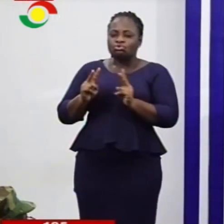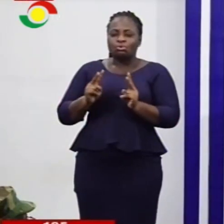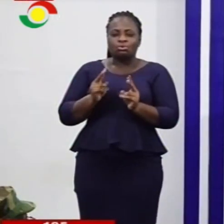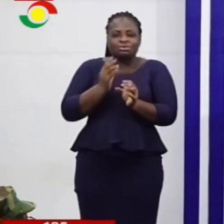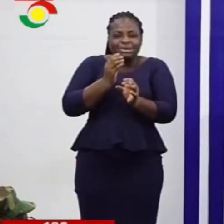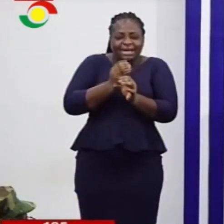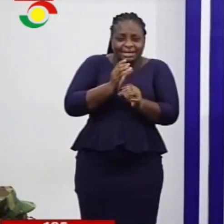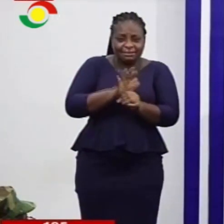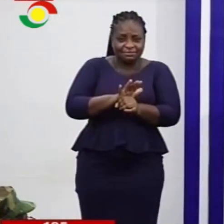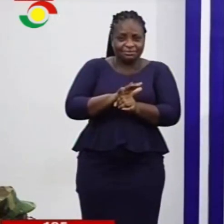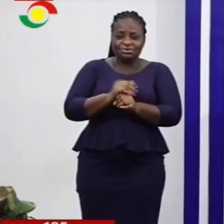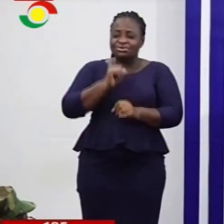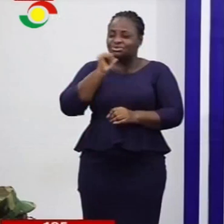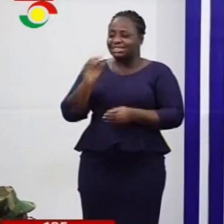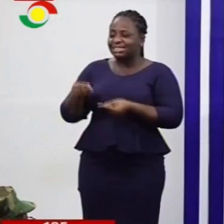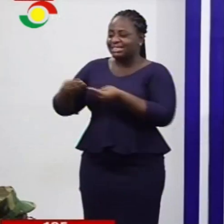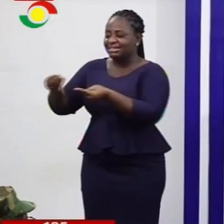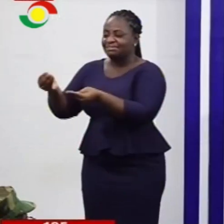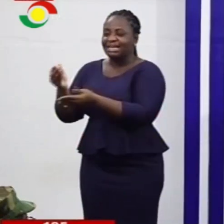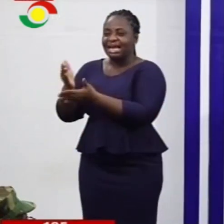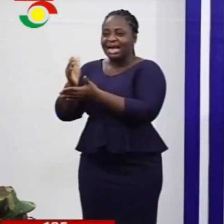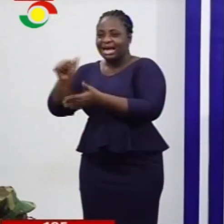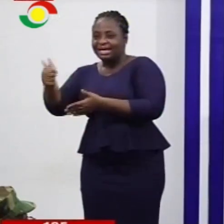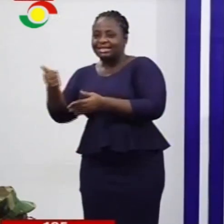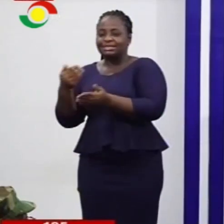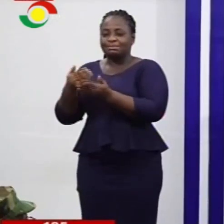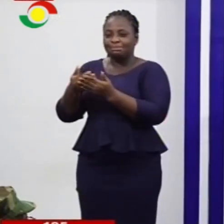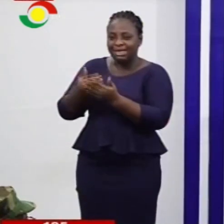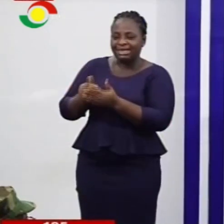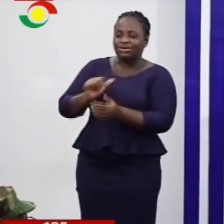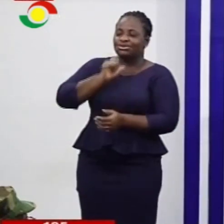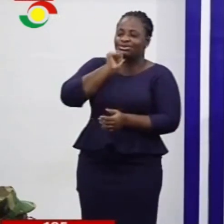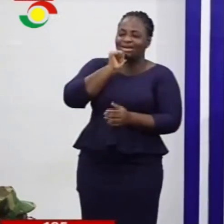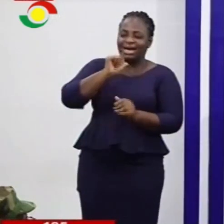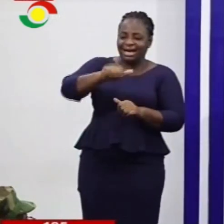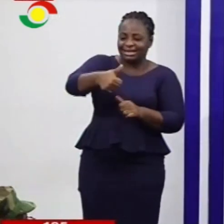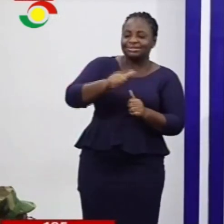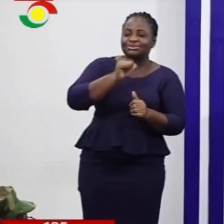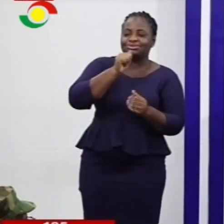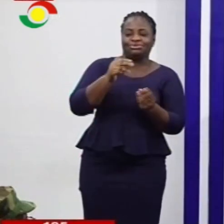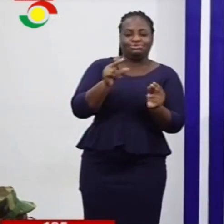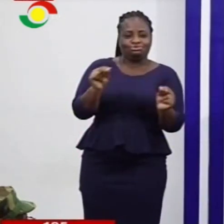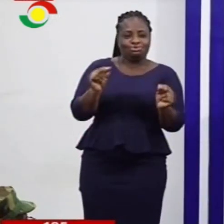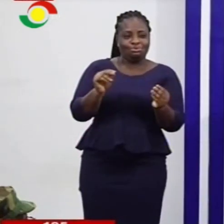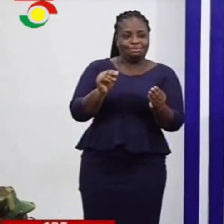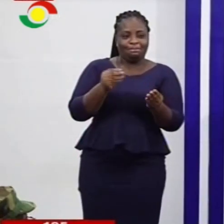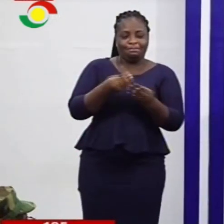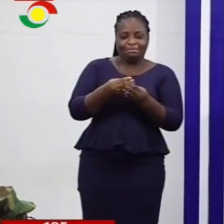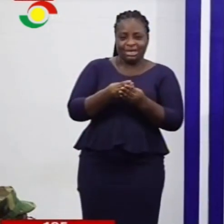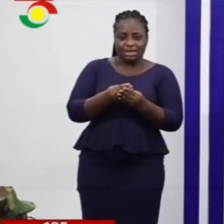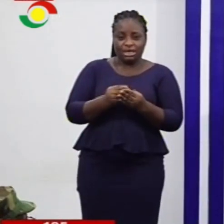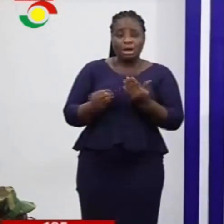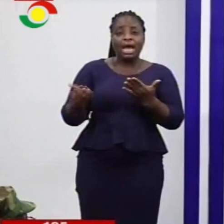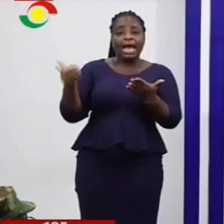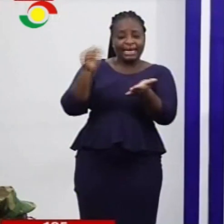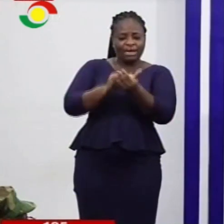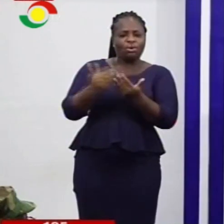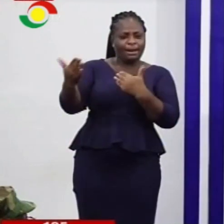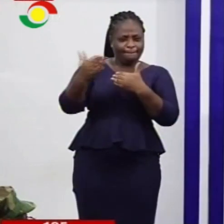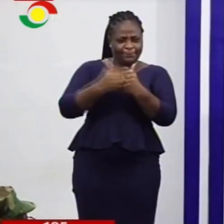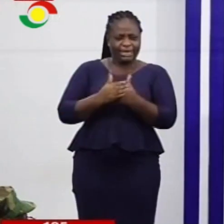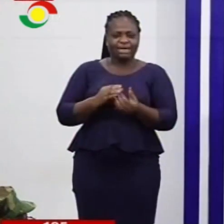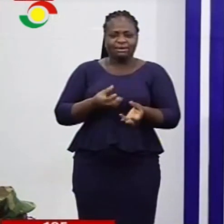yet a yam will be sky, yam will be a divinity. Yes, your situation may sort it. All said and done, a person up behind you near about my home briefing